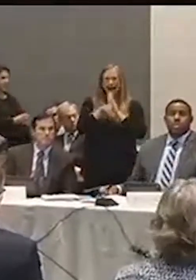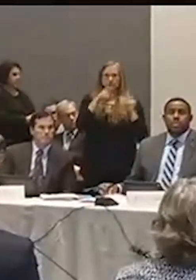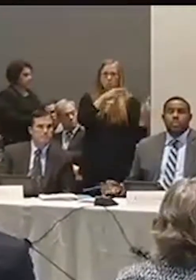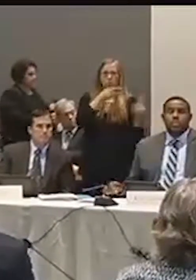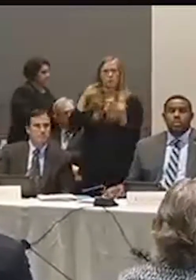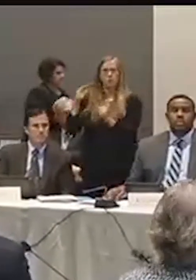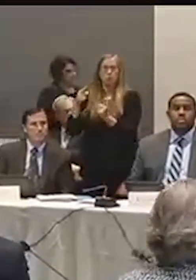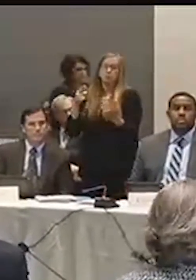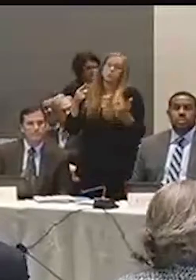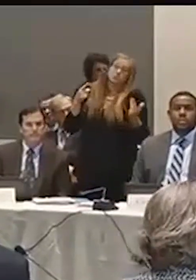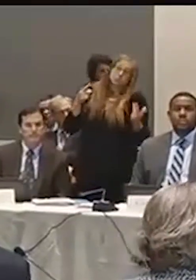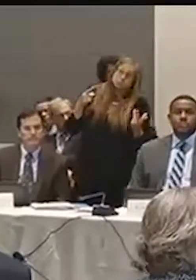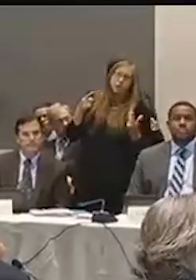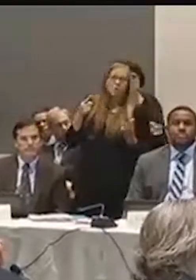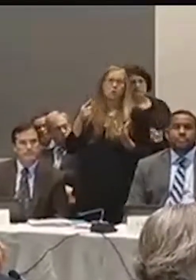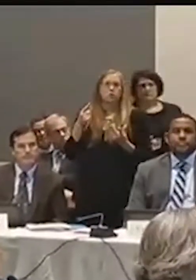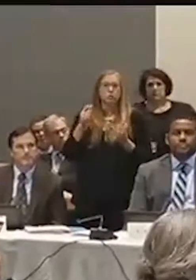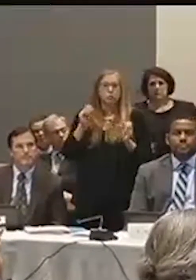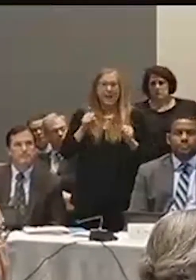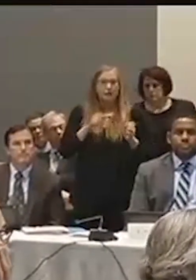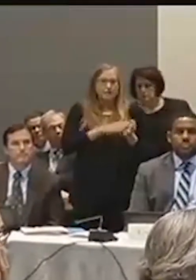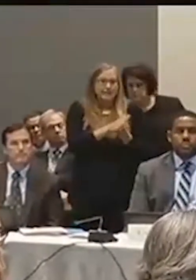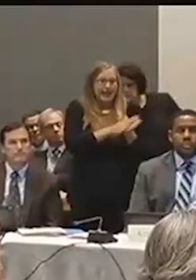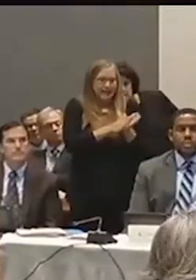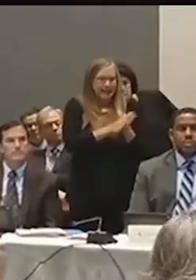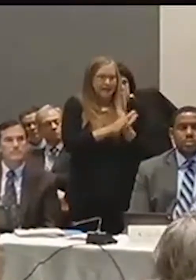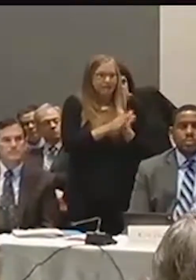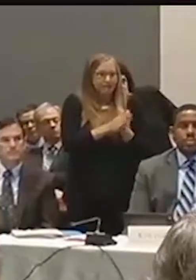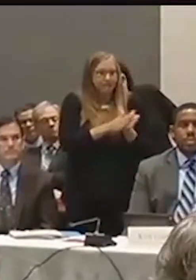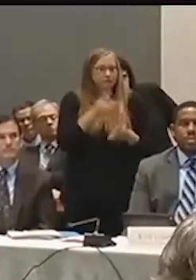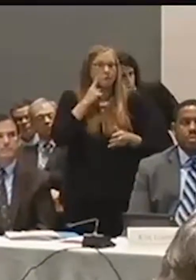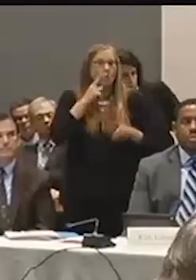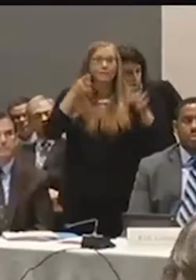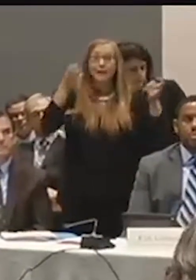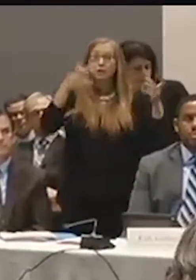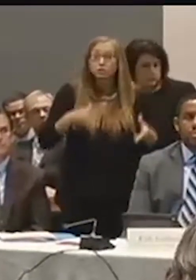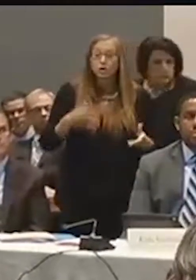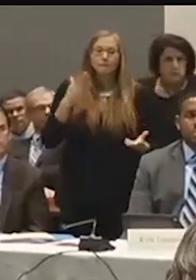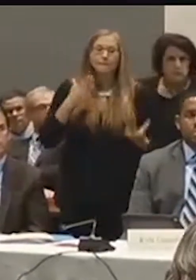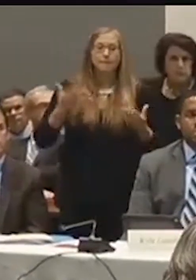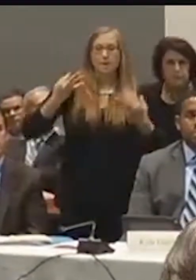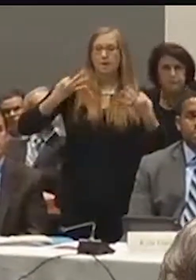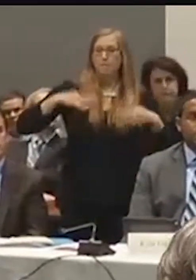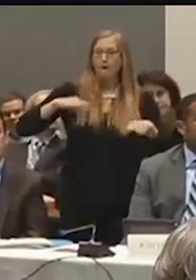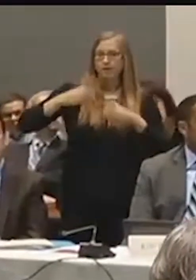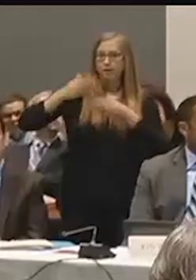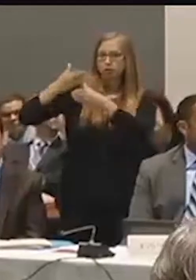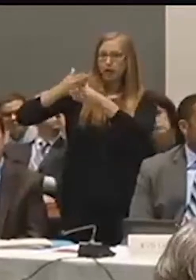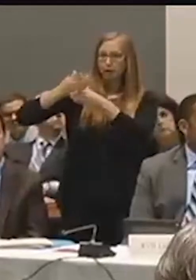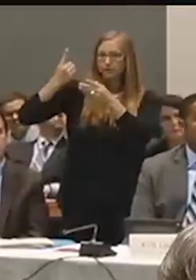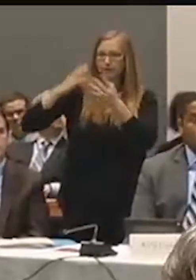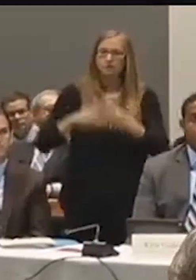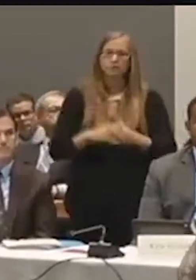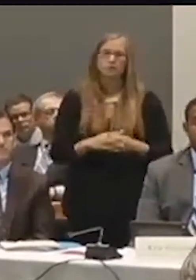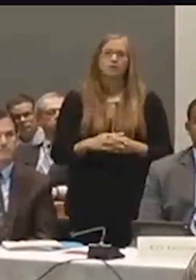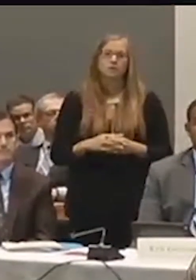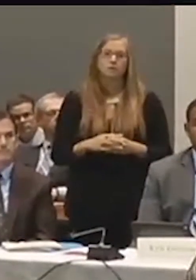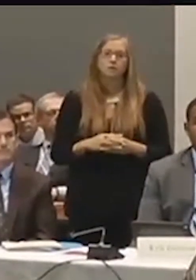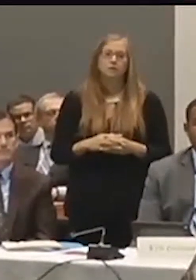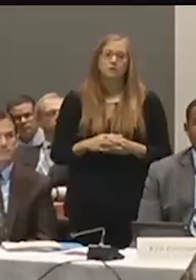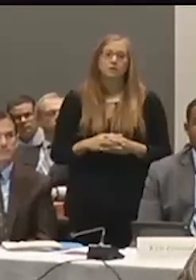why not tie those to managerial incentives? Possibly even think down the line of some sort of a profit sharing or some things you borrow from